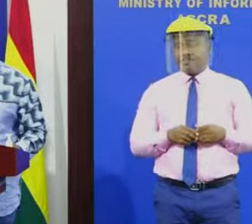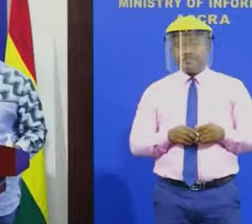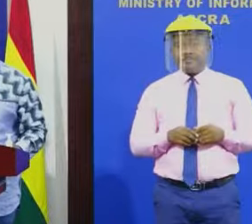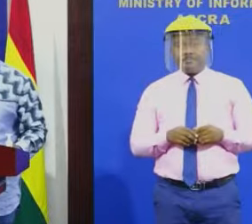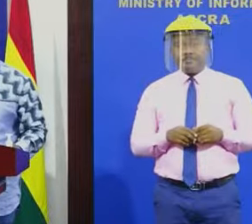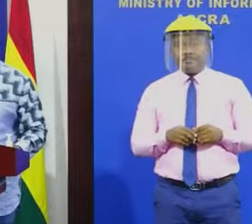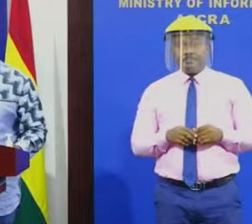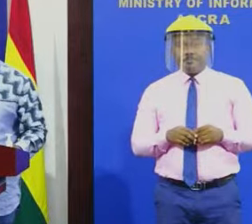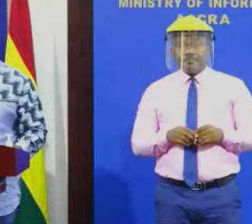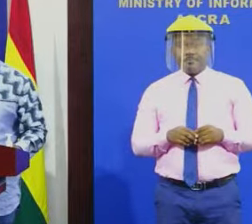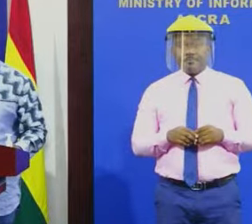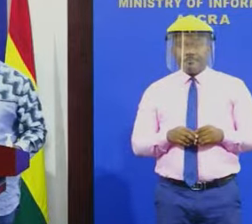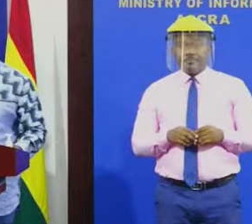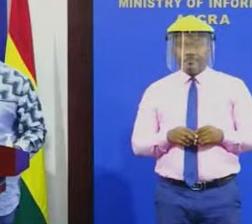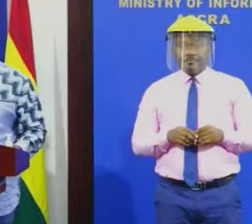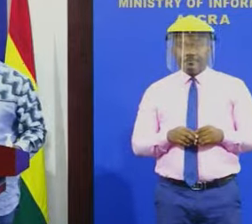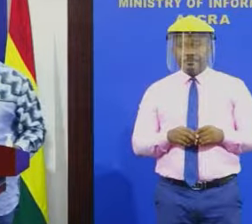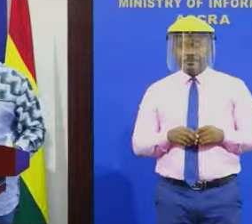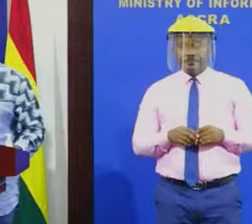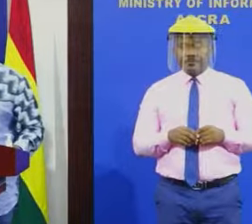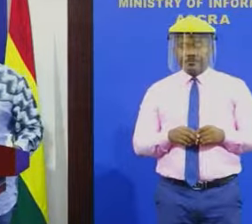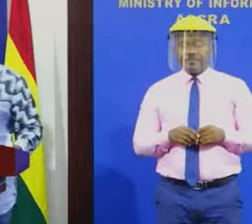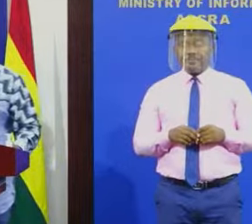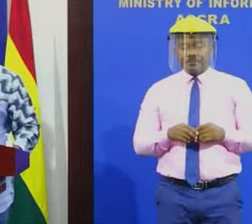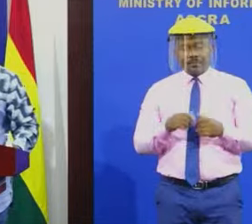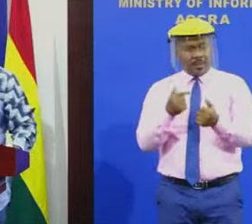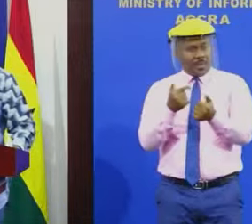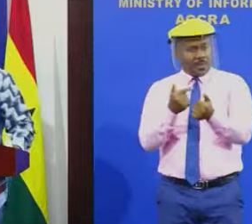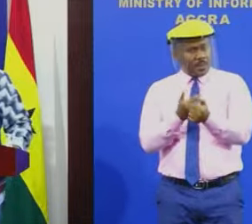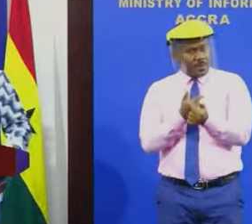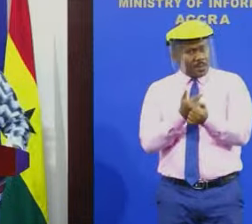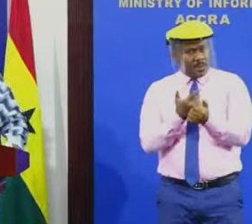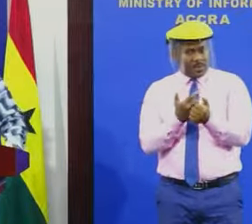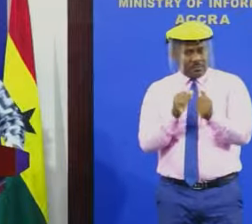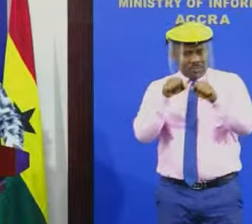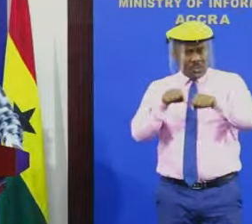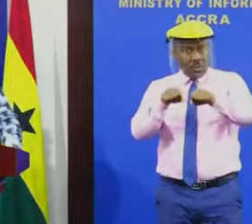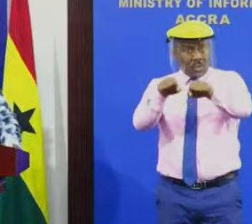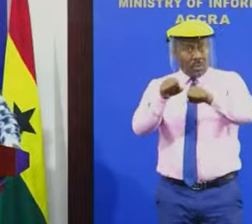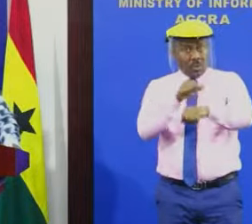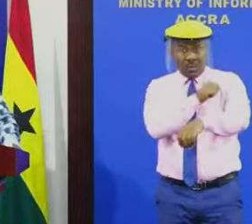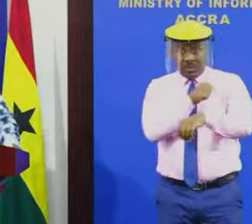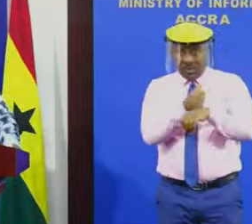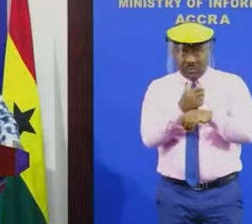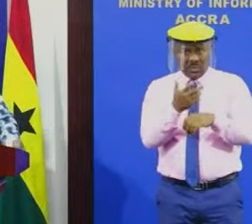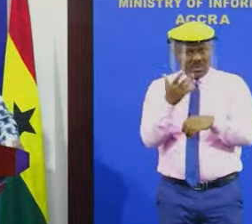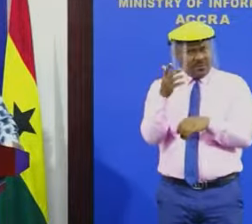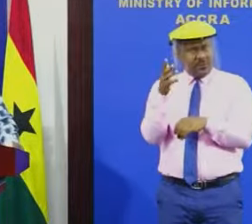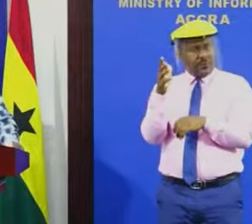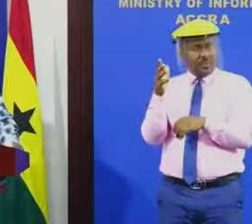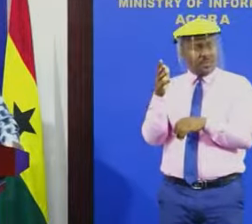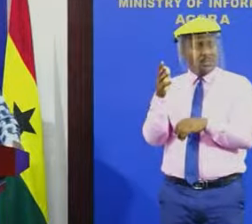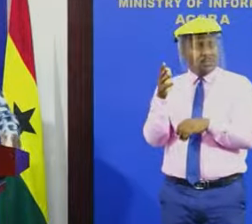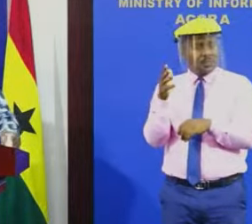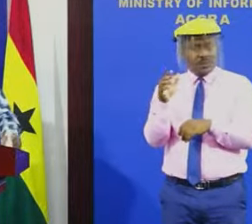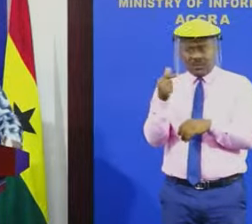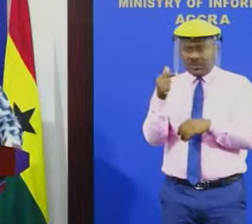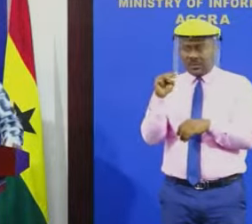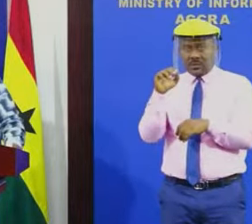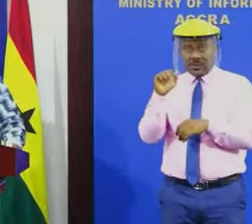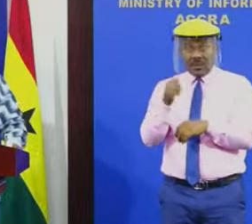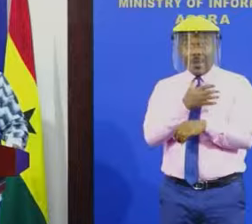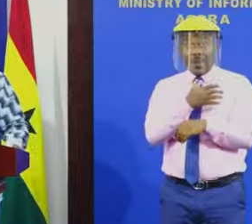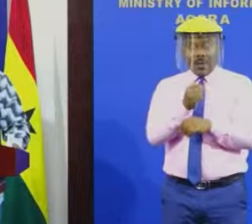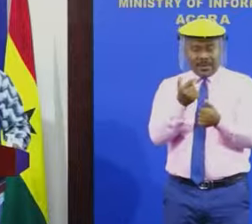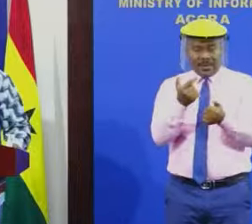well, the Ghana Maritime Authority also held a meeting. The Ghana Maritime Authority and the Ghana Navy